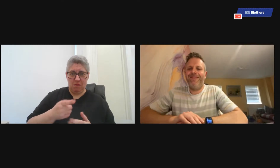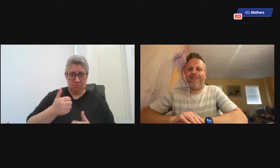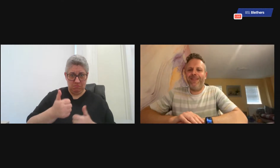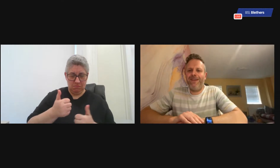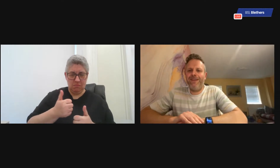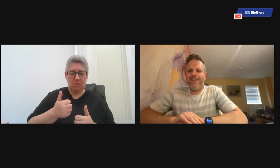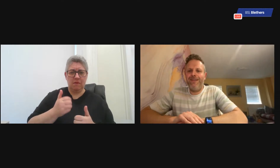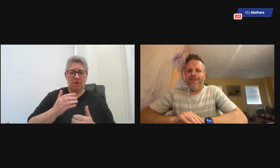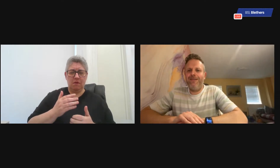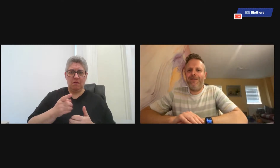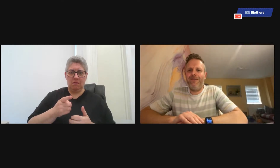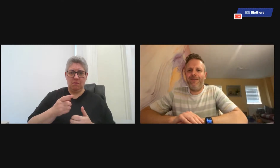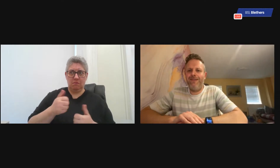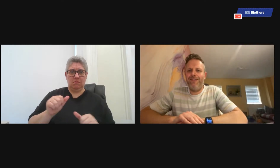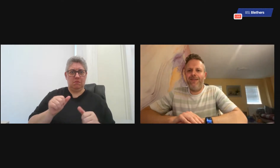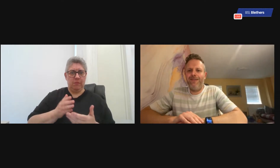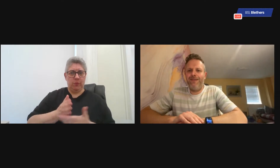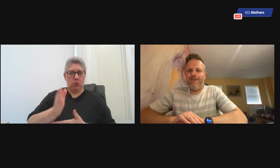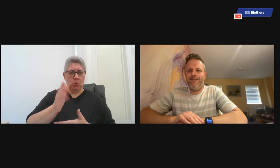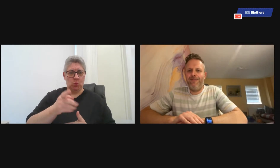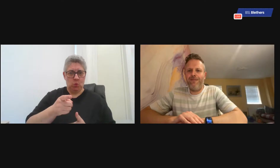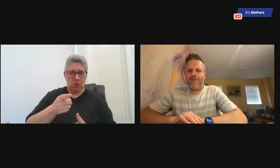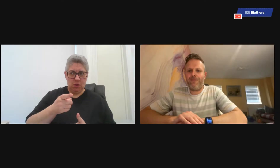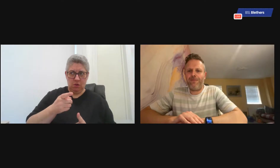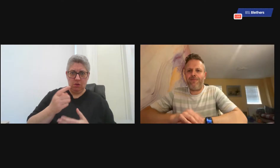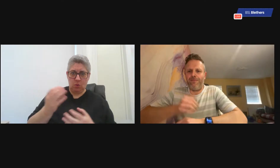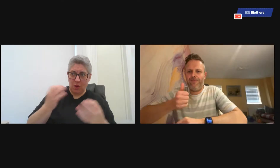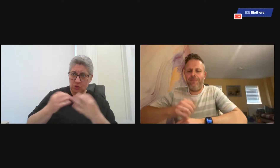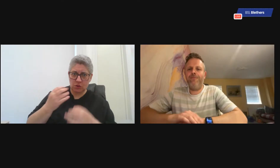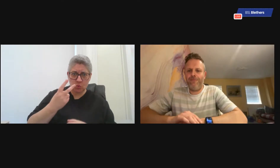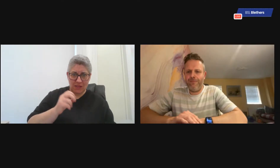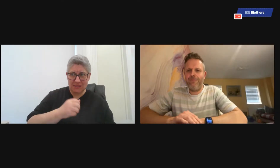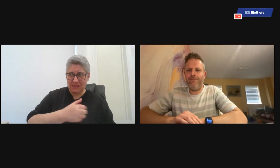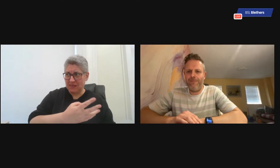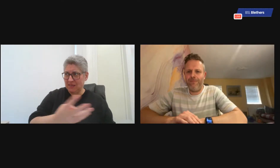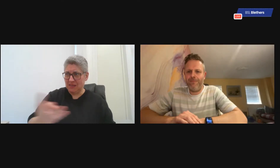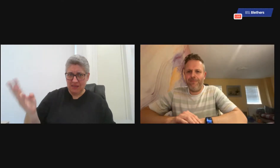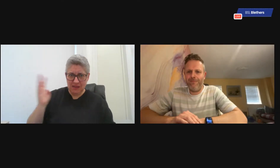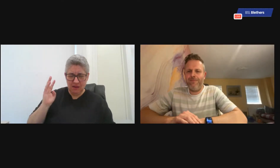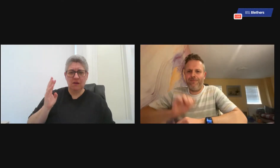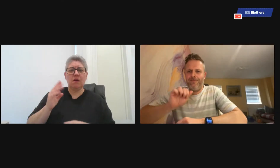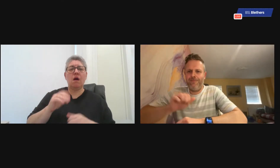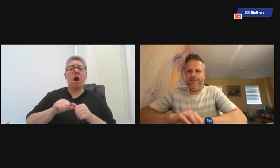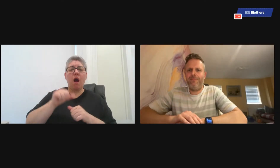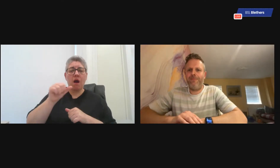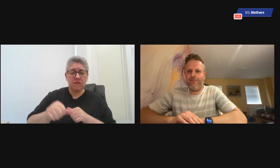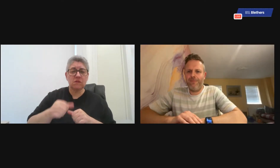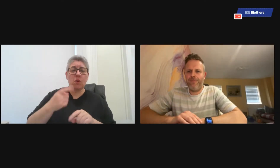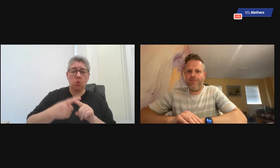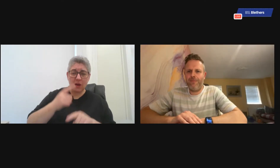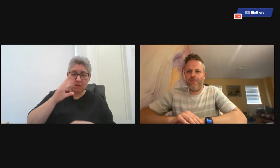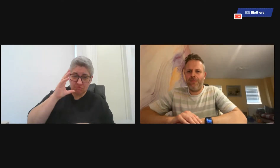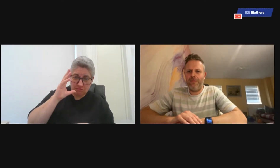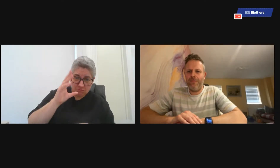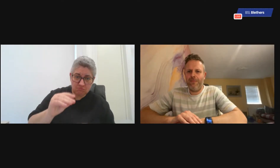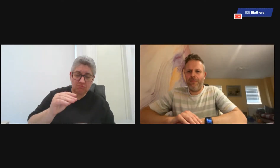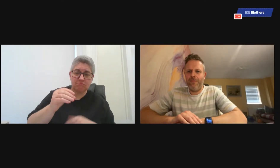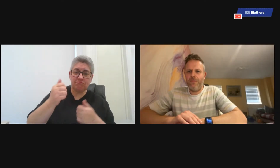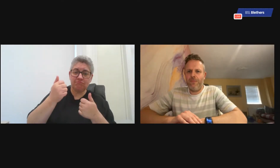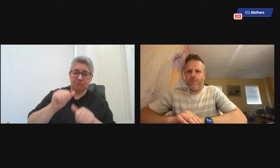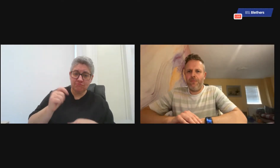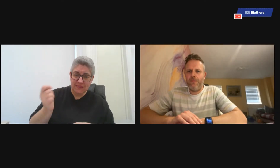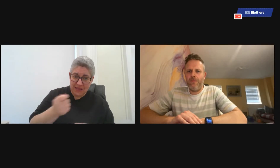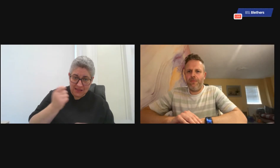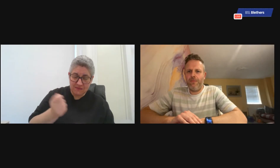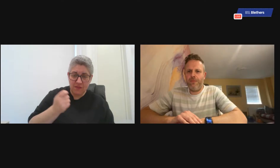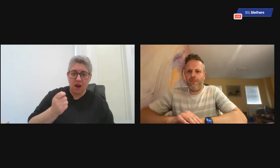room and everyone asked you questions. Well, and of course you passed through that, being questioned by 20